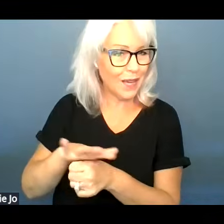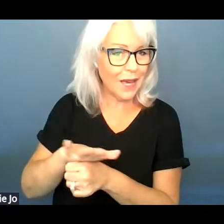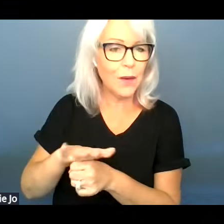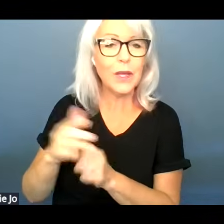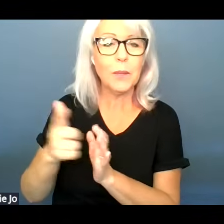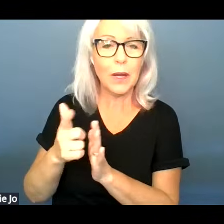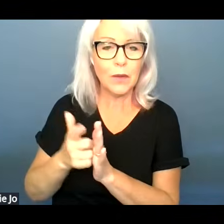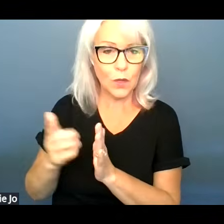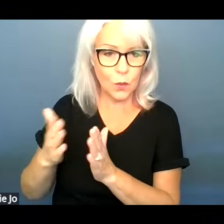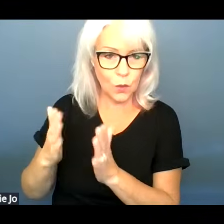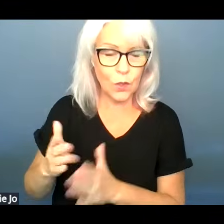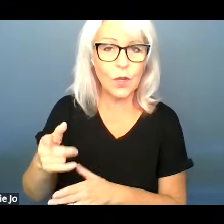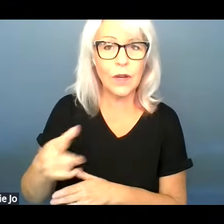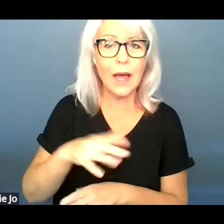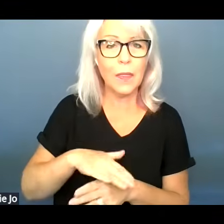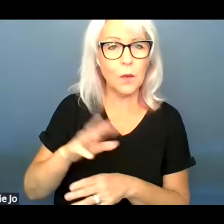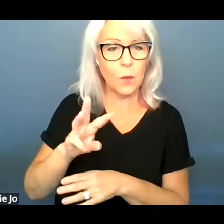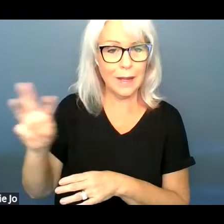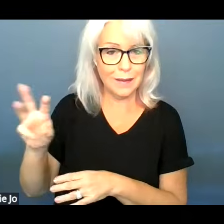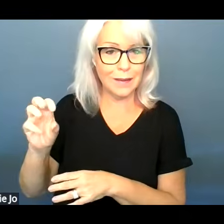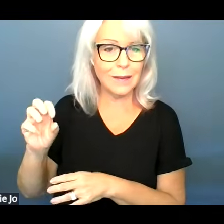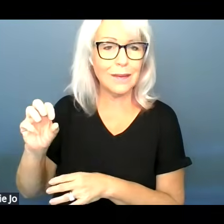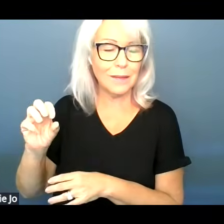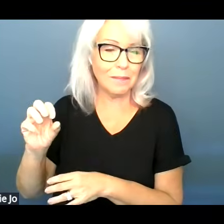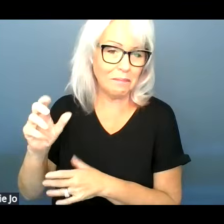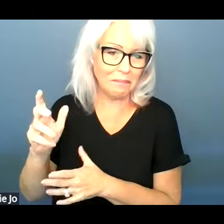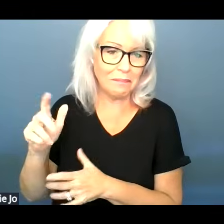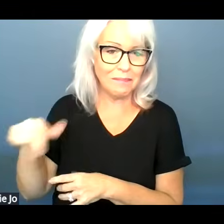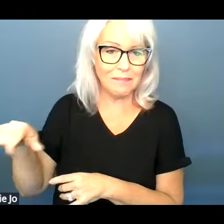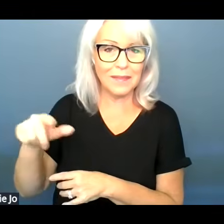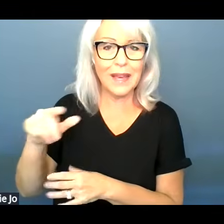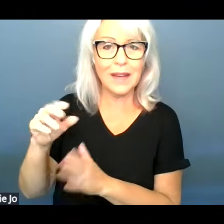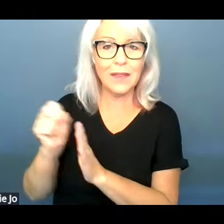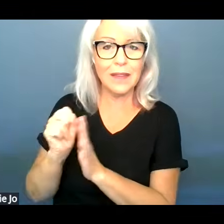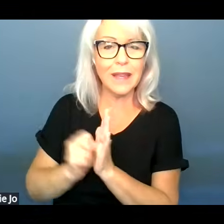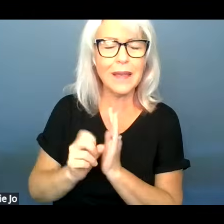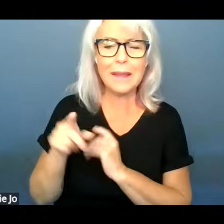west side of the prosecutor. state. Yeah, so that case is very different than the case